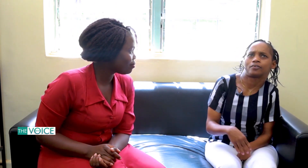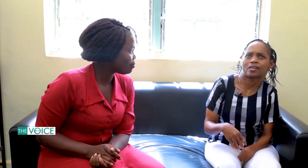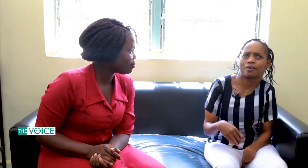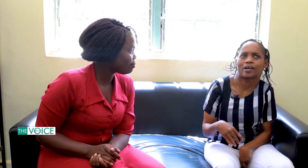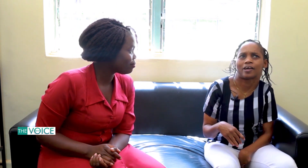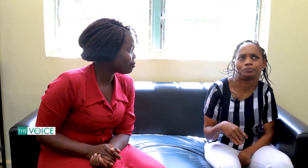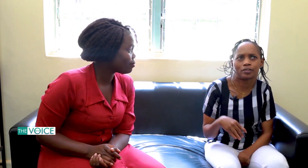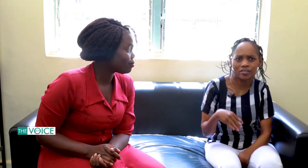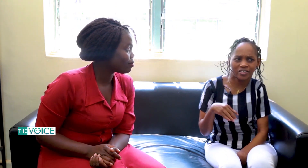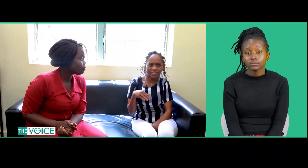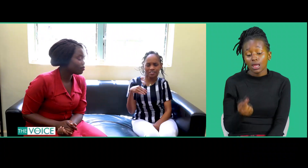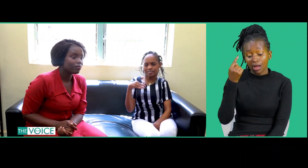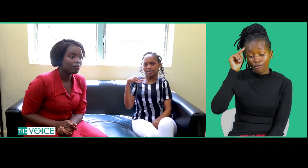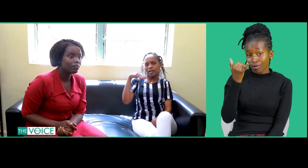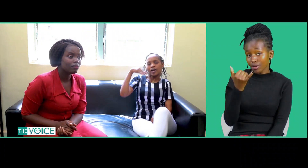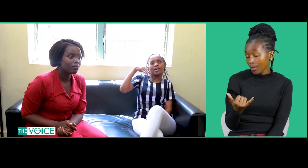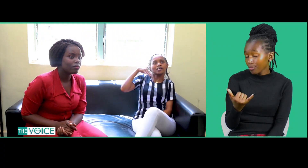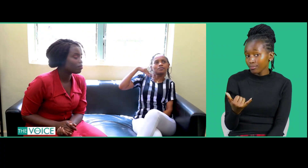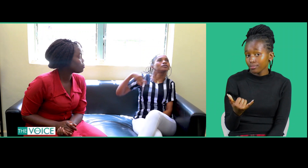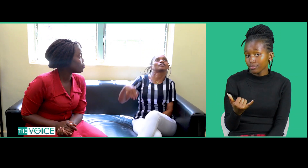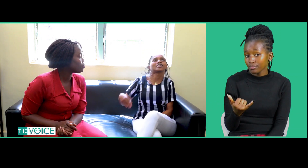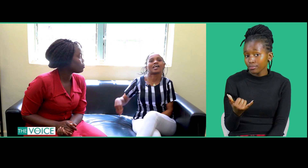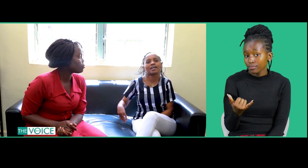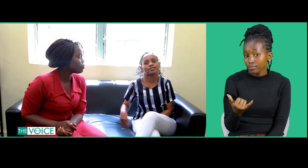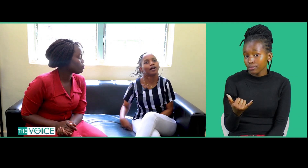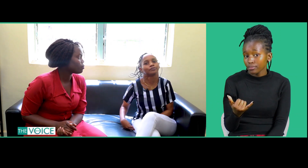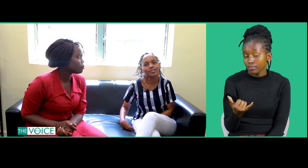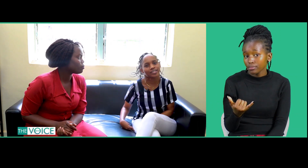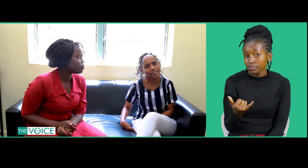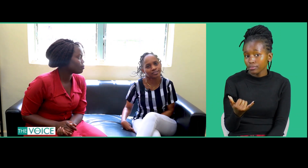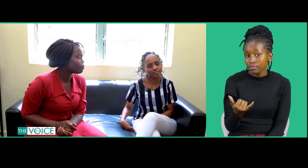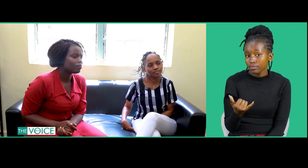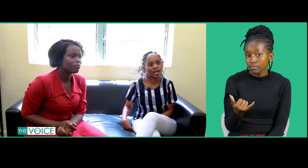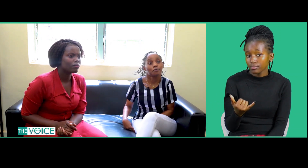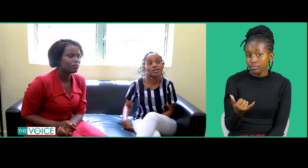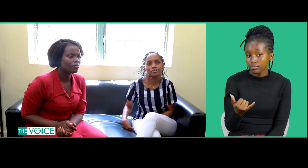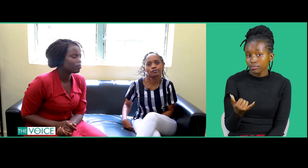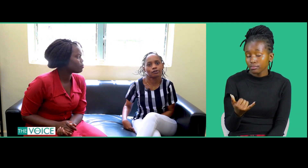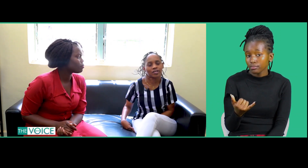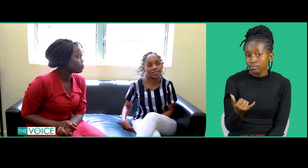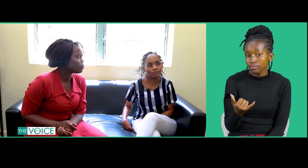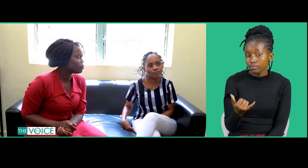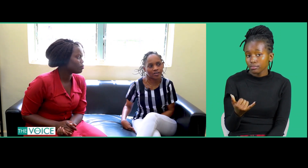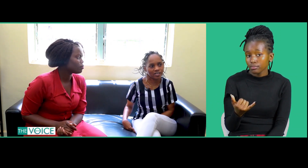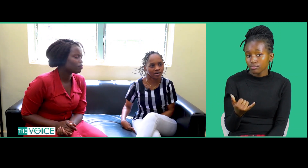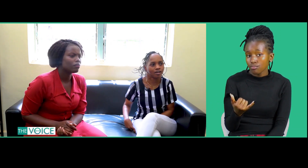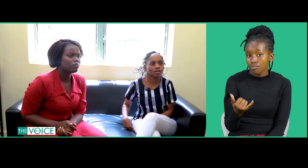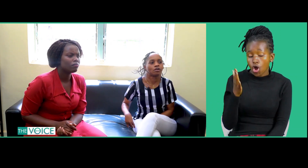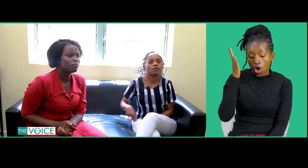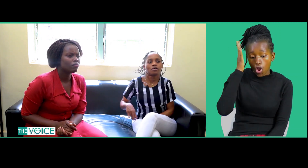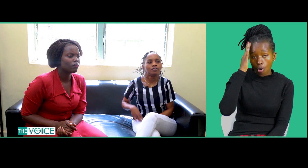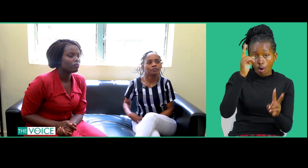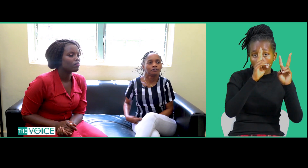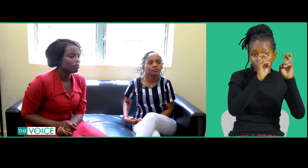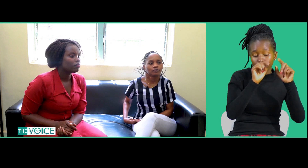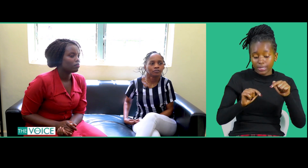Well, for now, I'm not yet. Let me not lie. I'm not yet I'm yet to know the theme of the year.